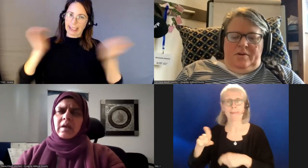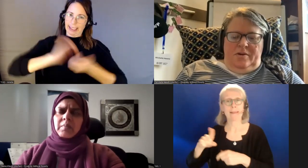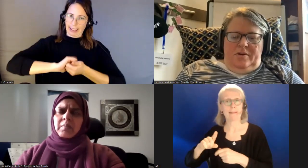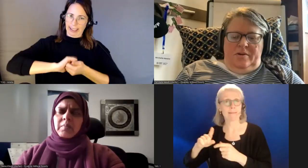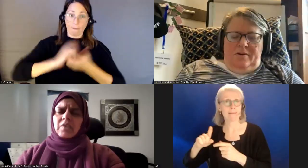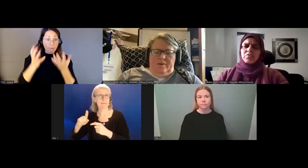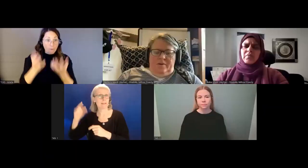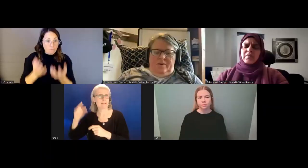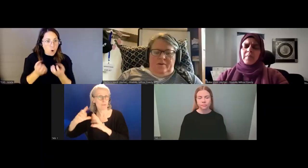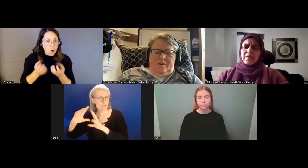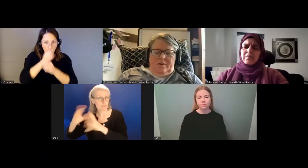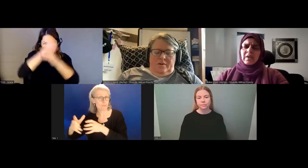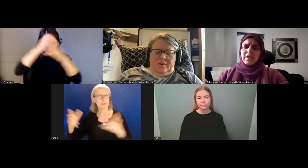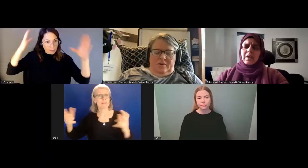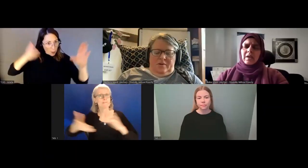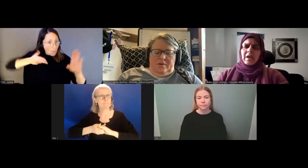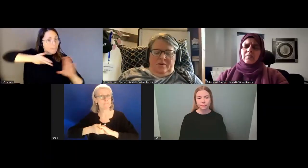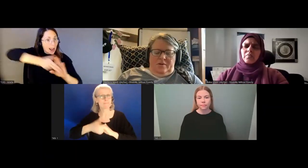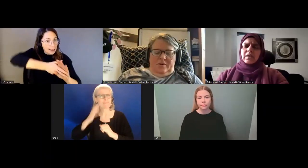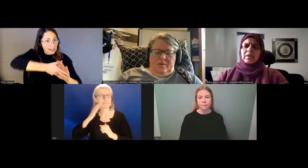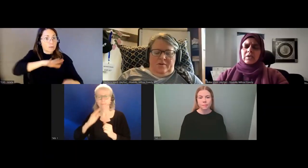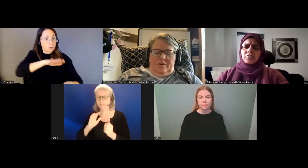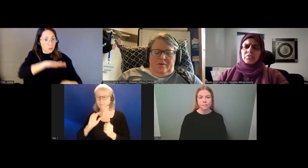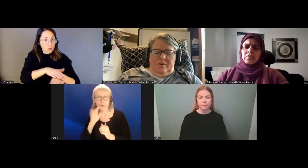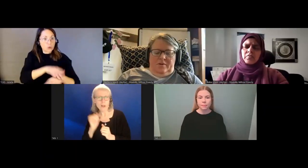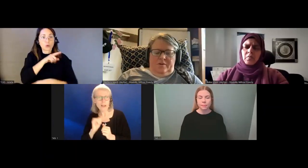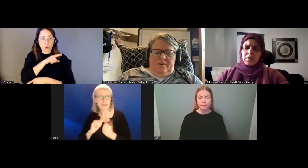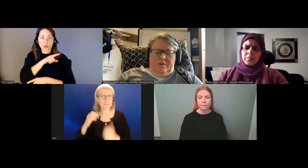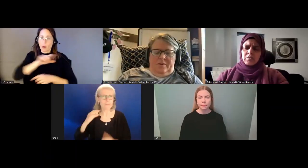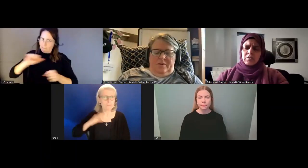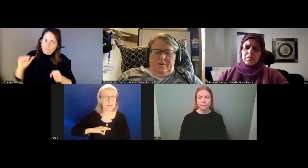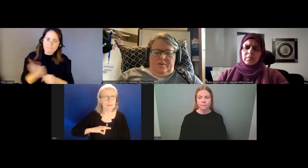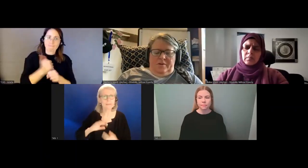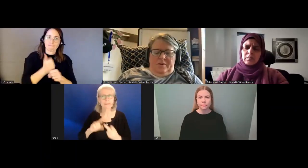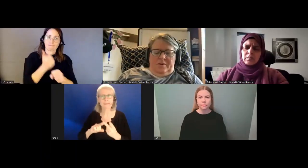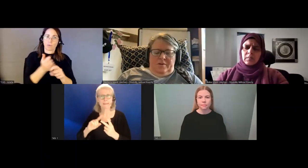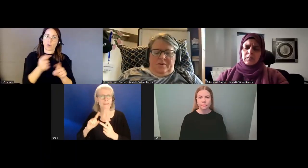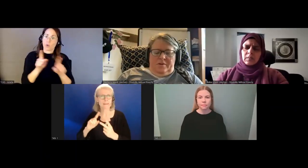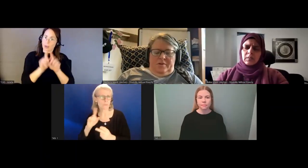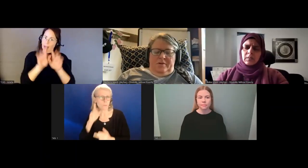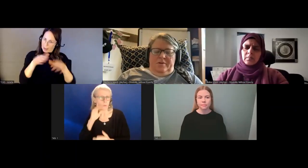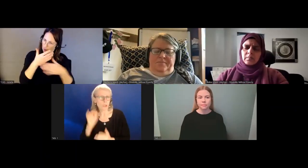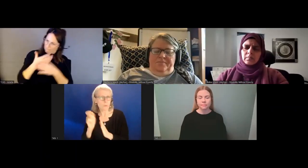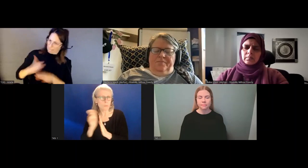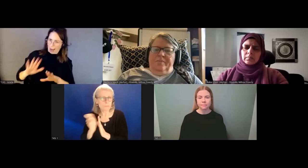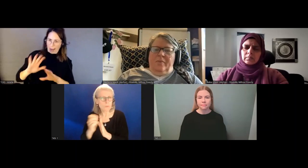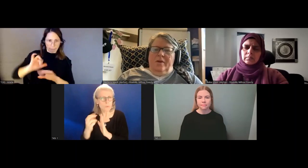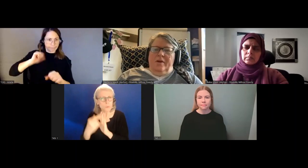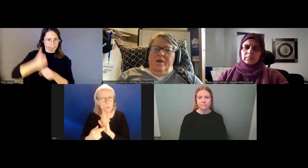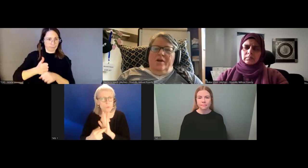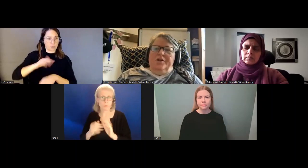delivery implementation of the benefit as regulations are formed.